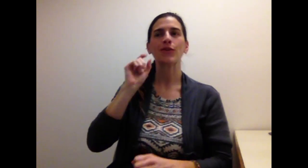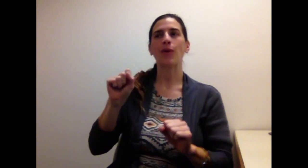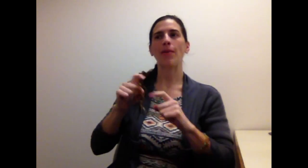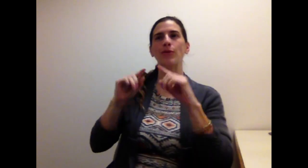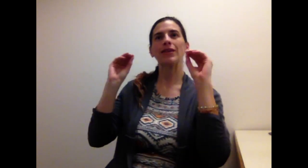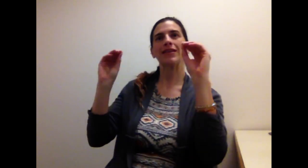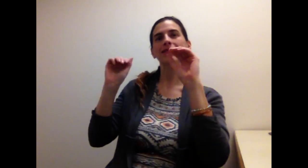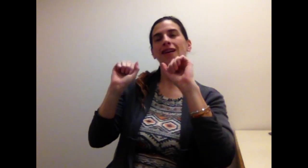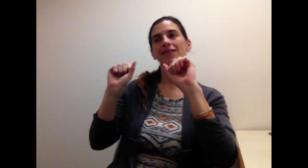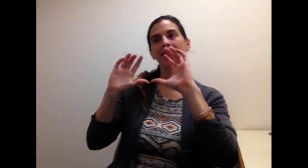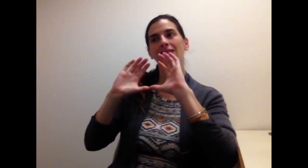schools.